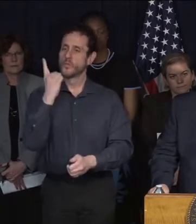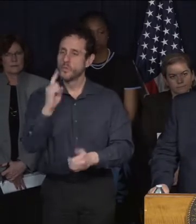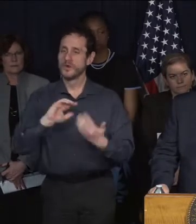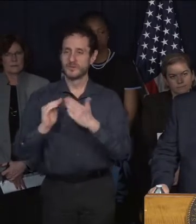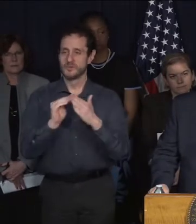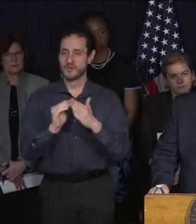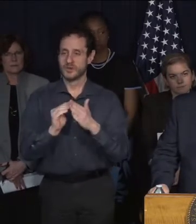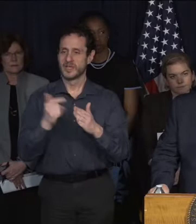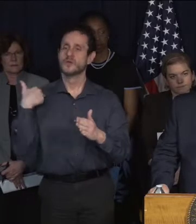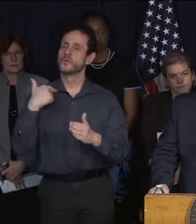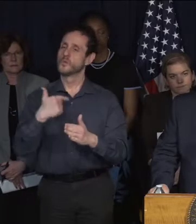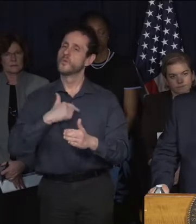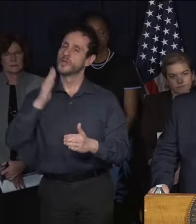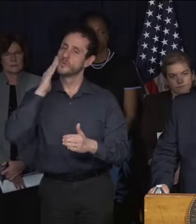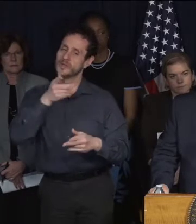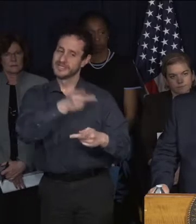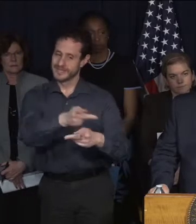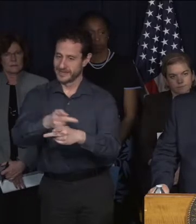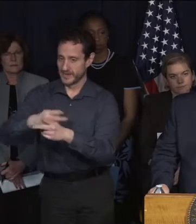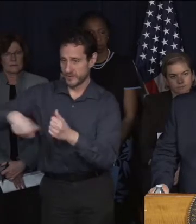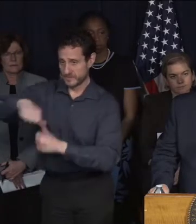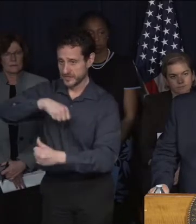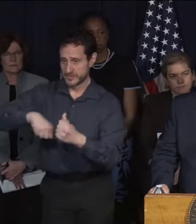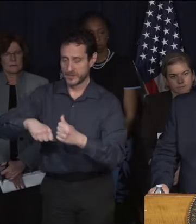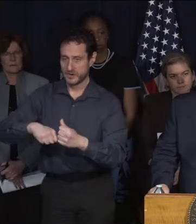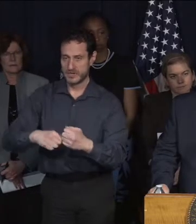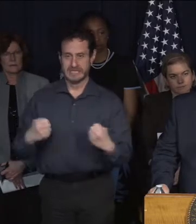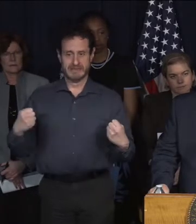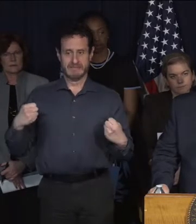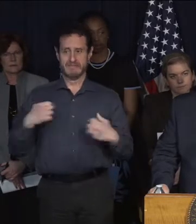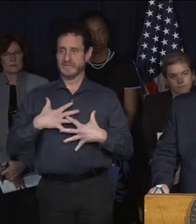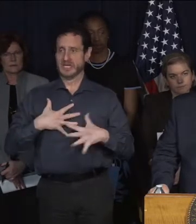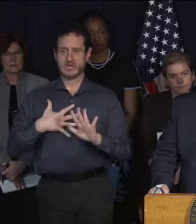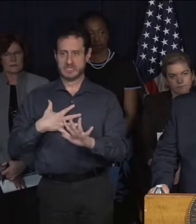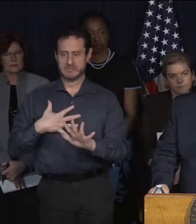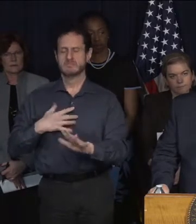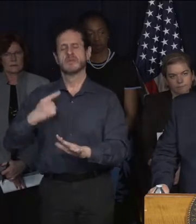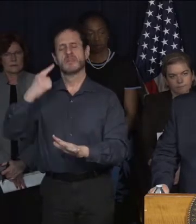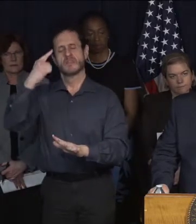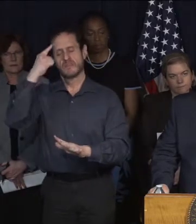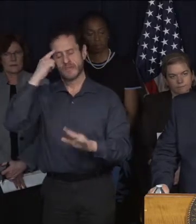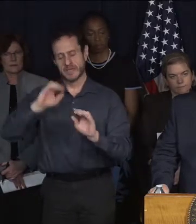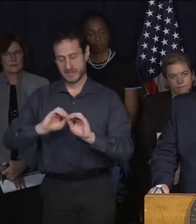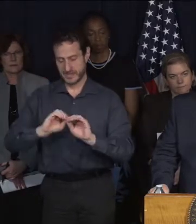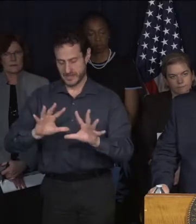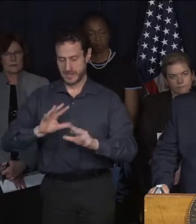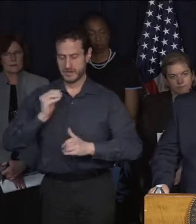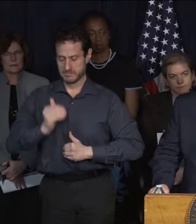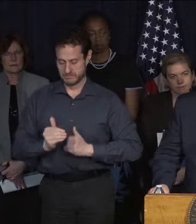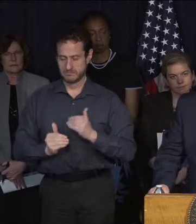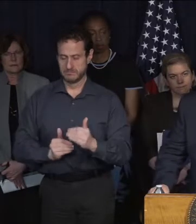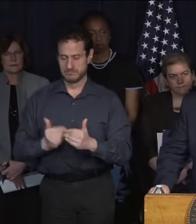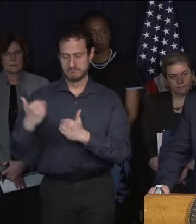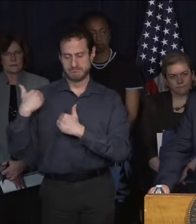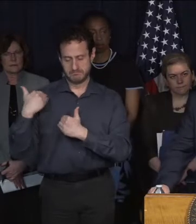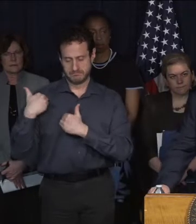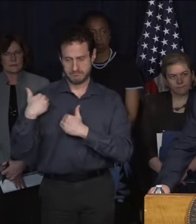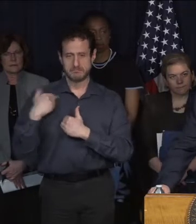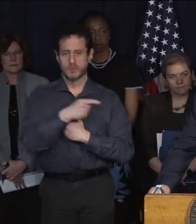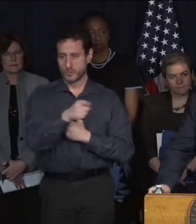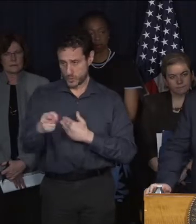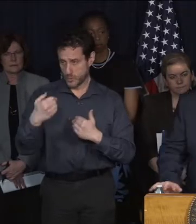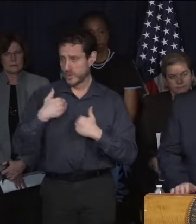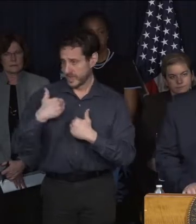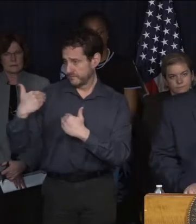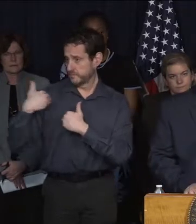take care of each other. Don't let fear replace level-headedness. You have responsibilities